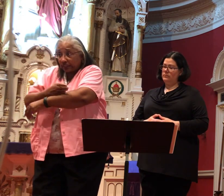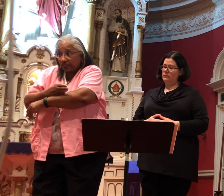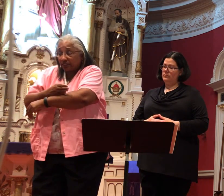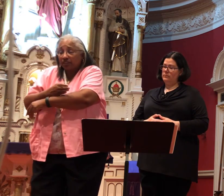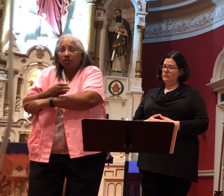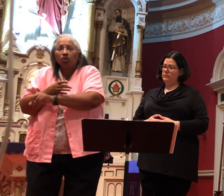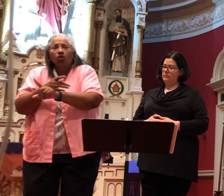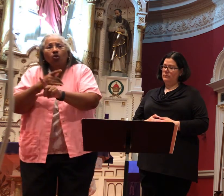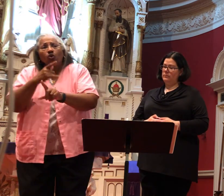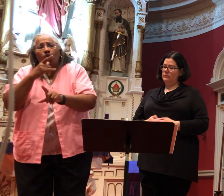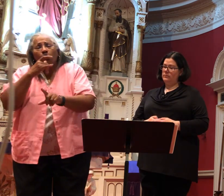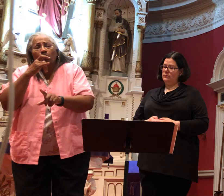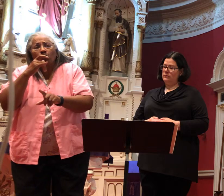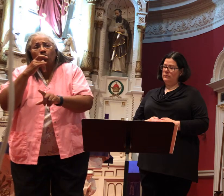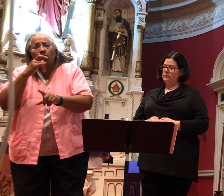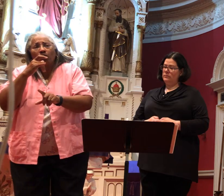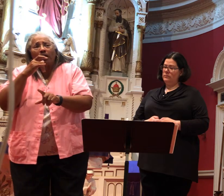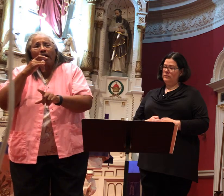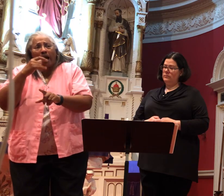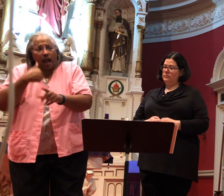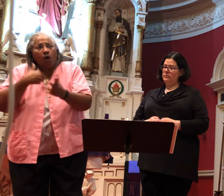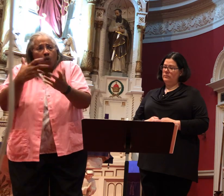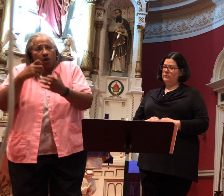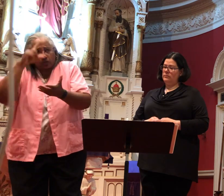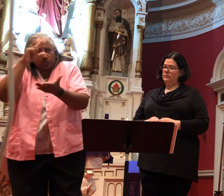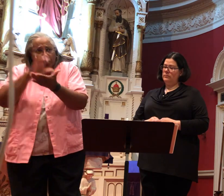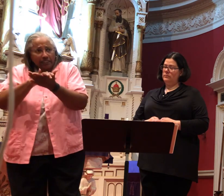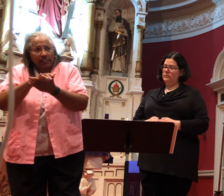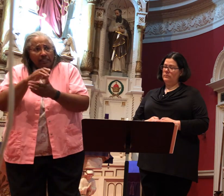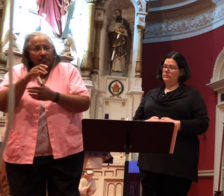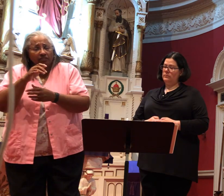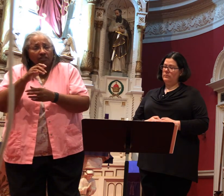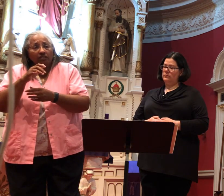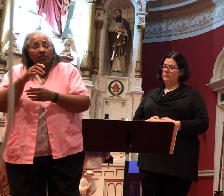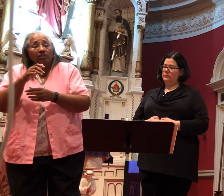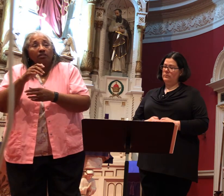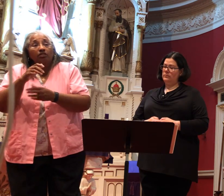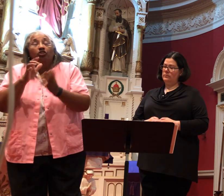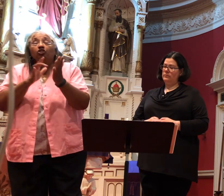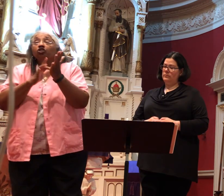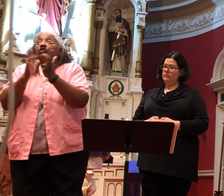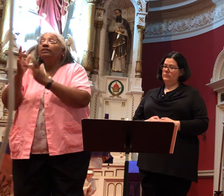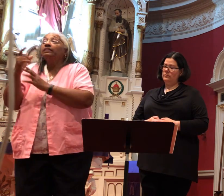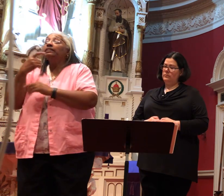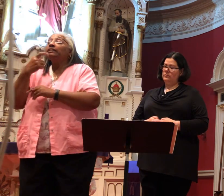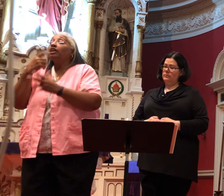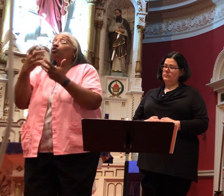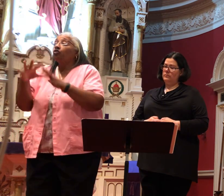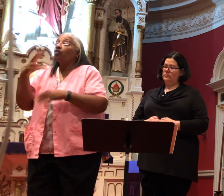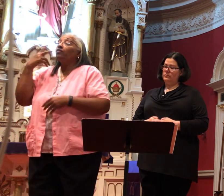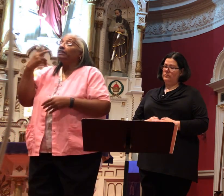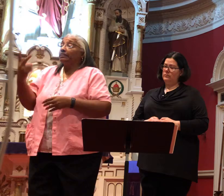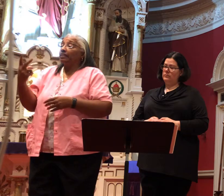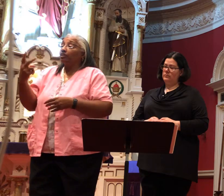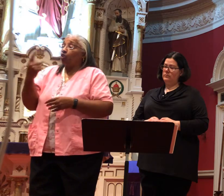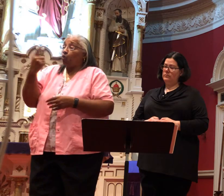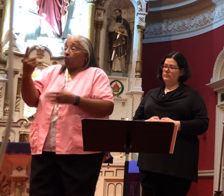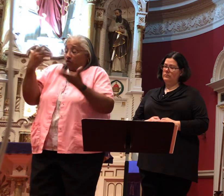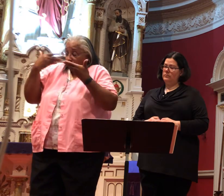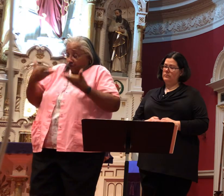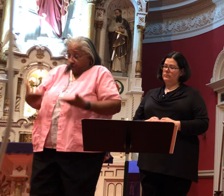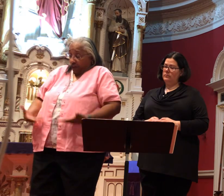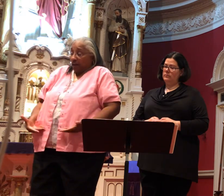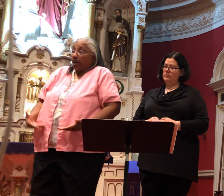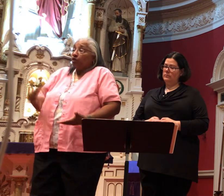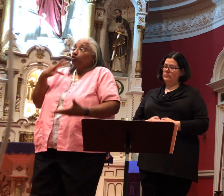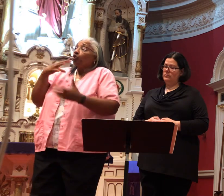sir, that I may believe in him?" Jesus said to him, "You have seen him. The one speaking with you